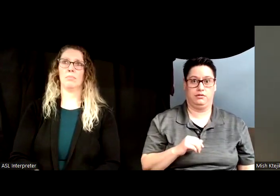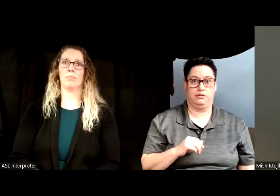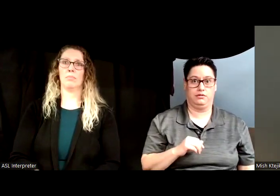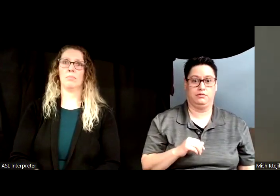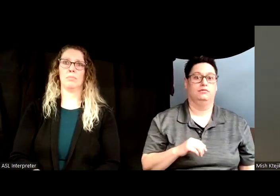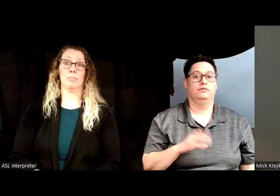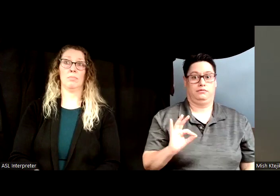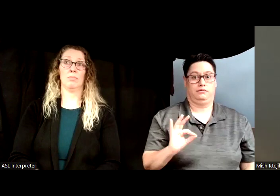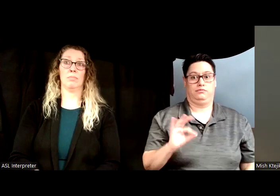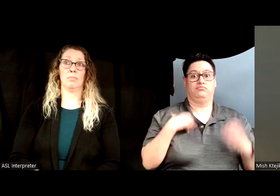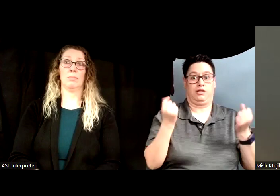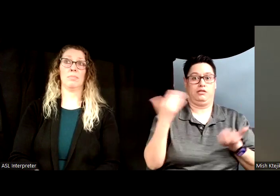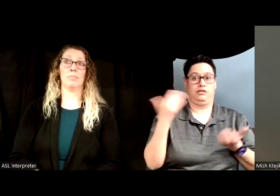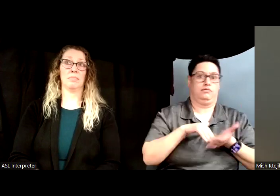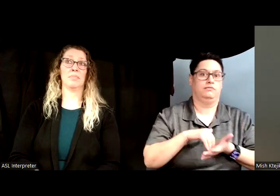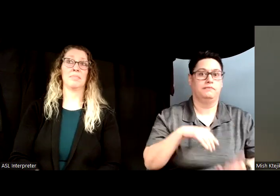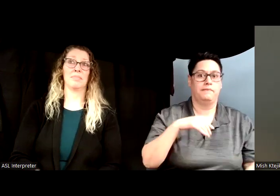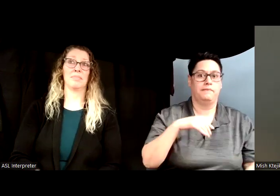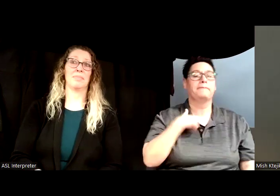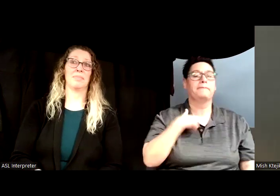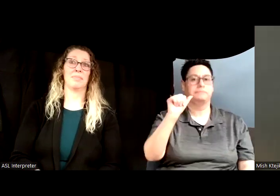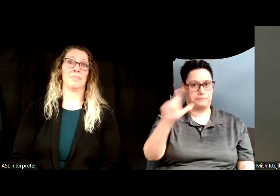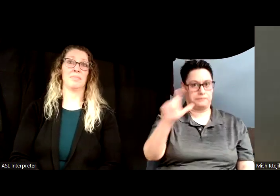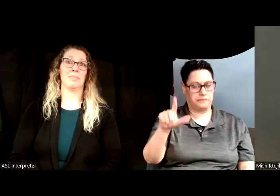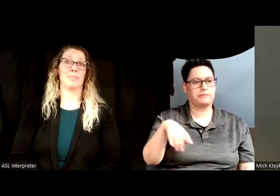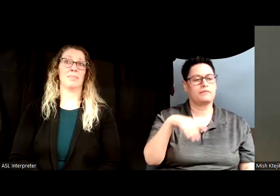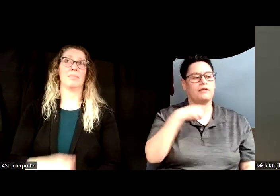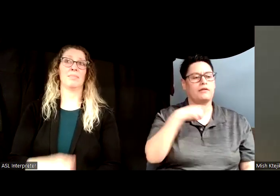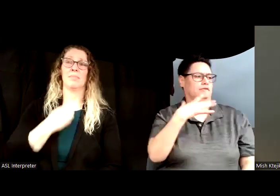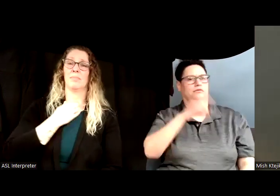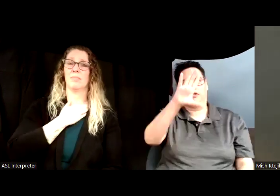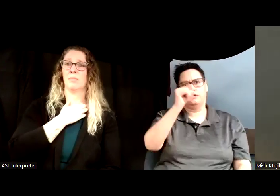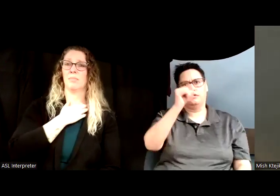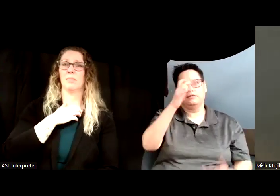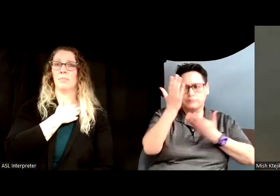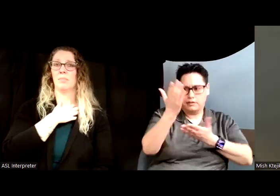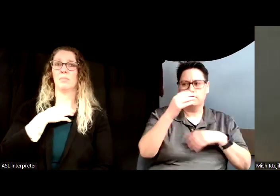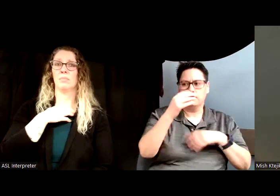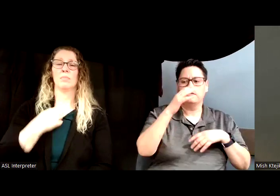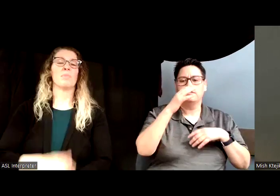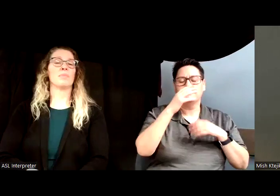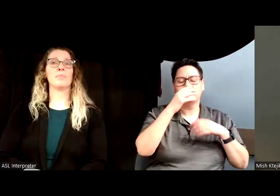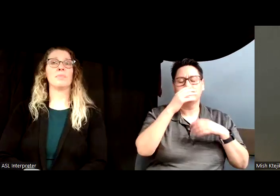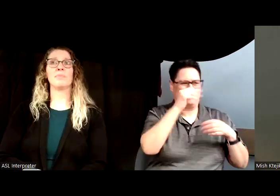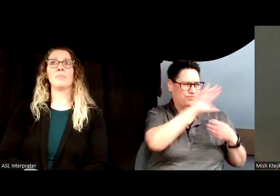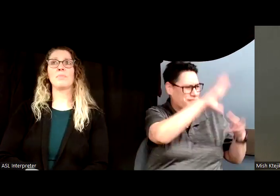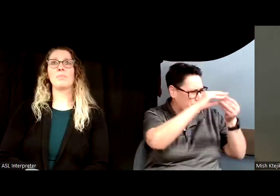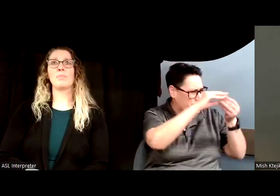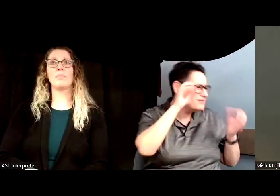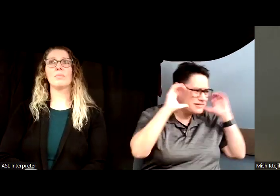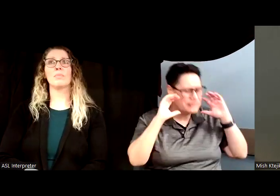Jefferson. There we go. That looks better. Should I start again? Okay, my name is Al. I like what Jack